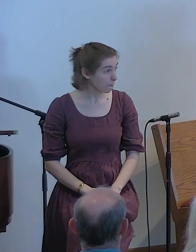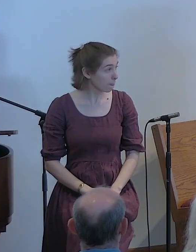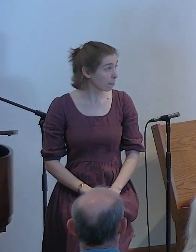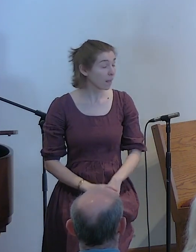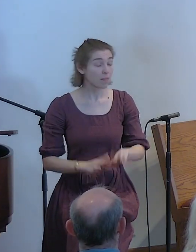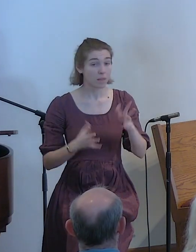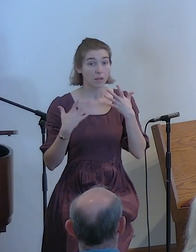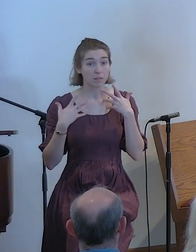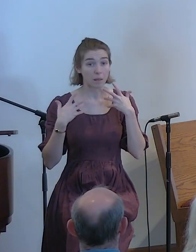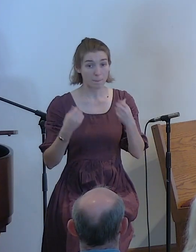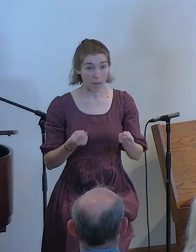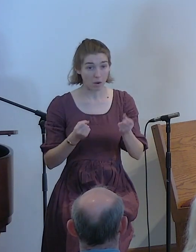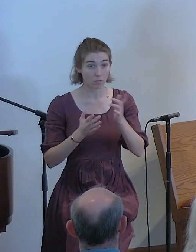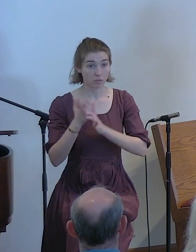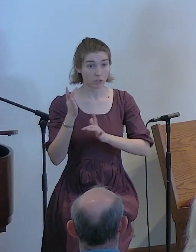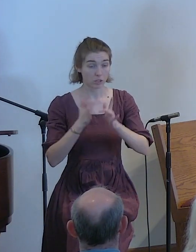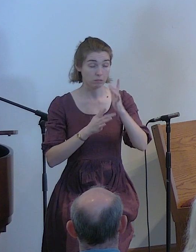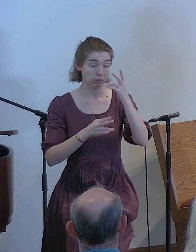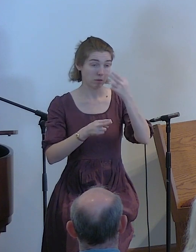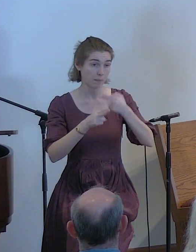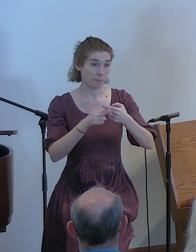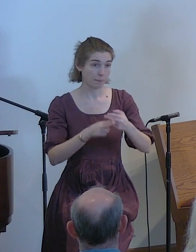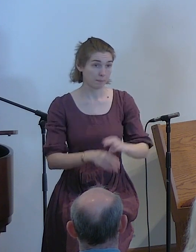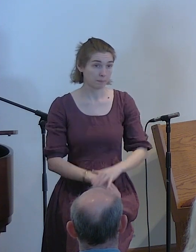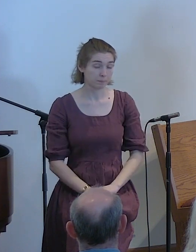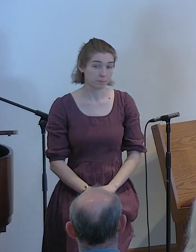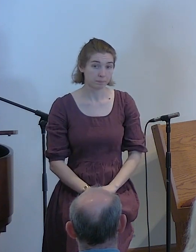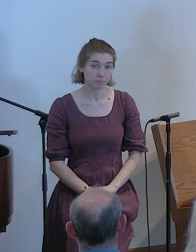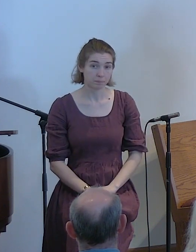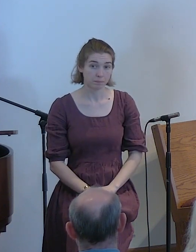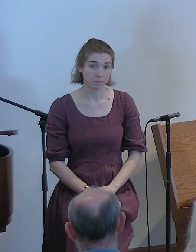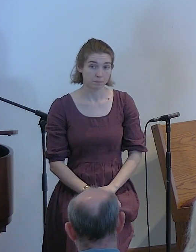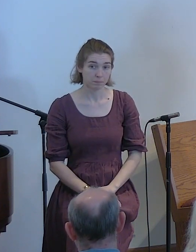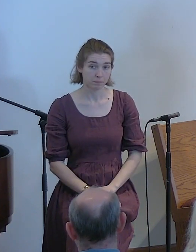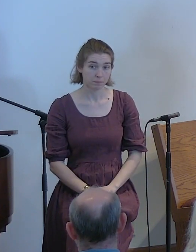That's the power of Jesus' name.